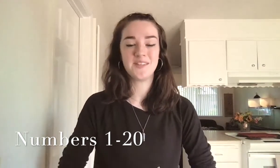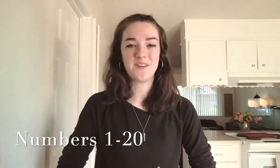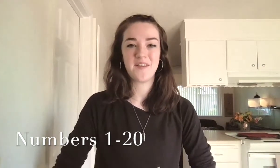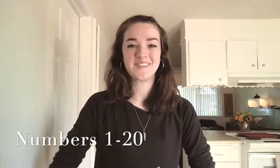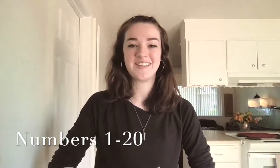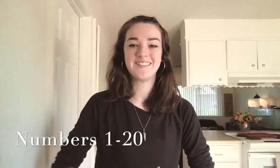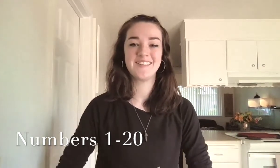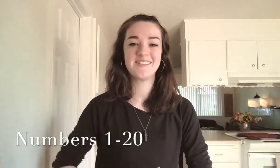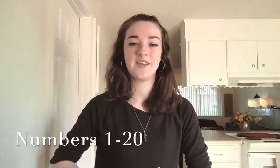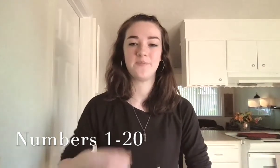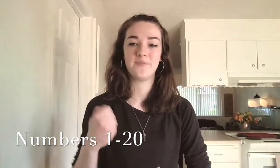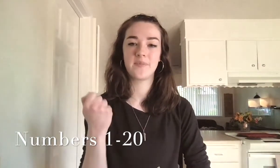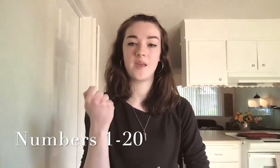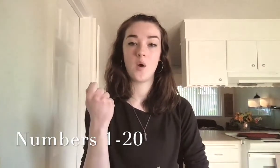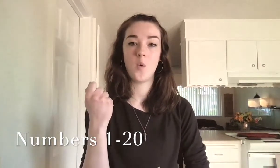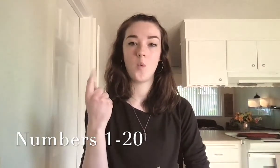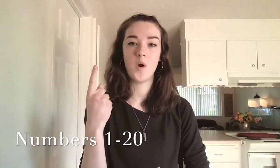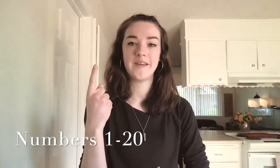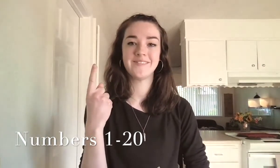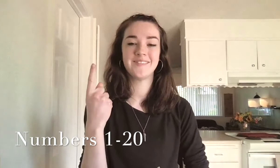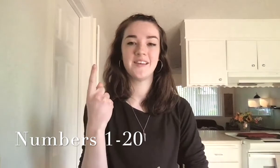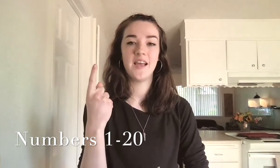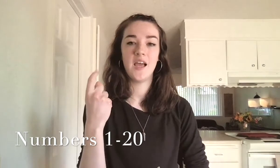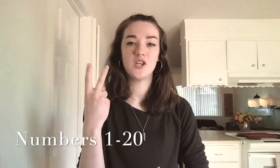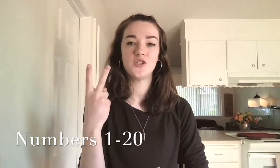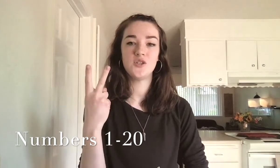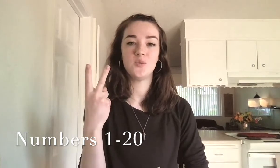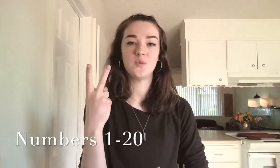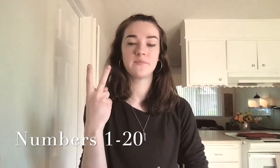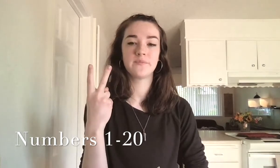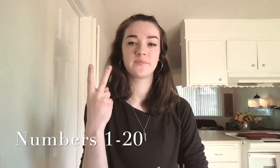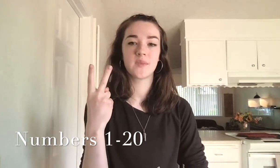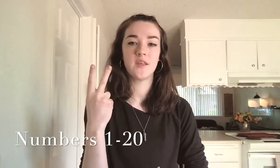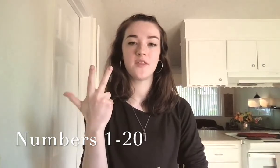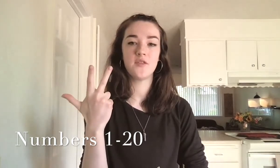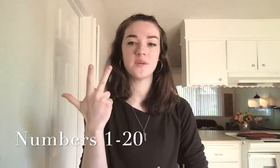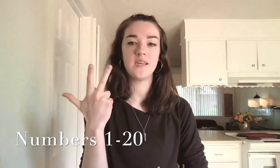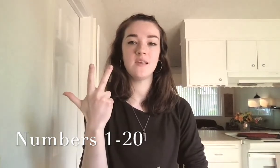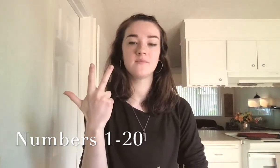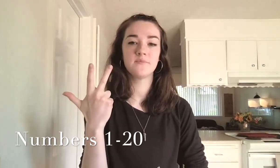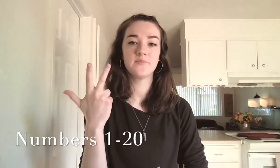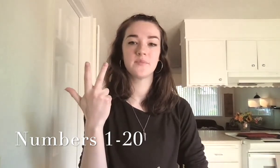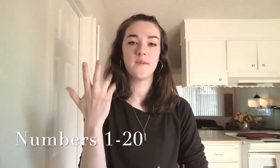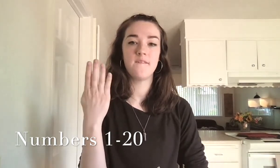bit faster. So 1, 2, 3,